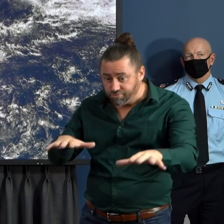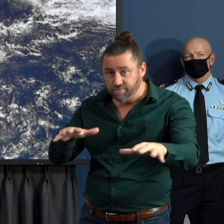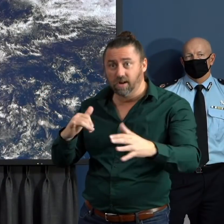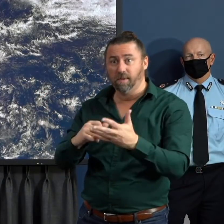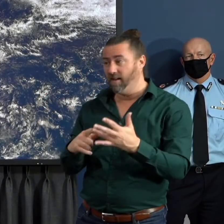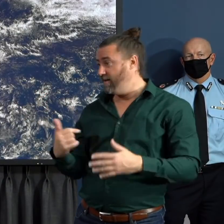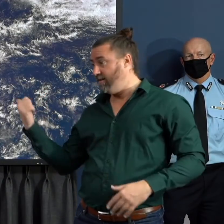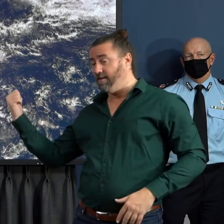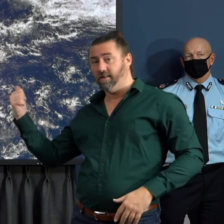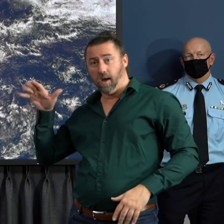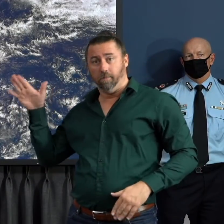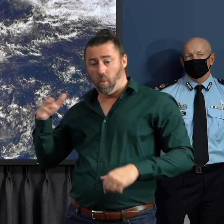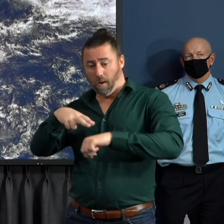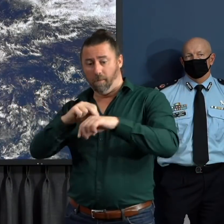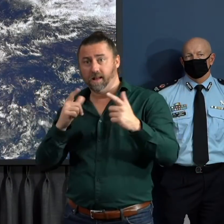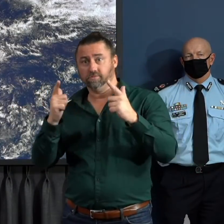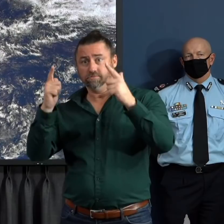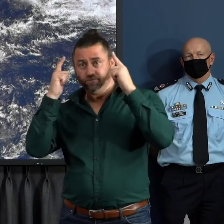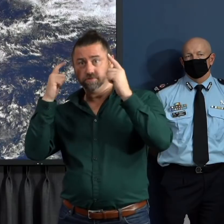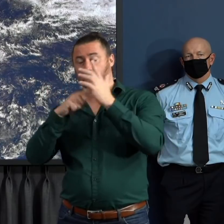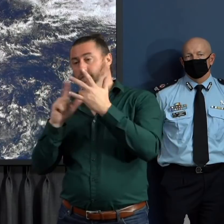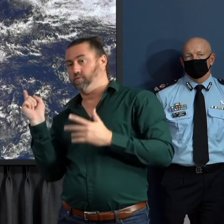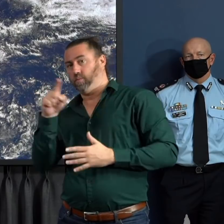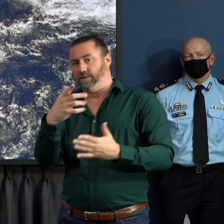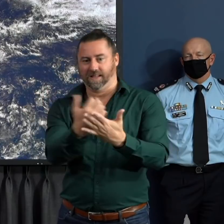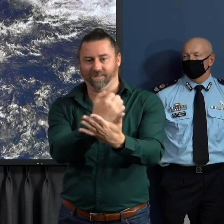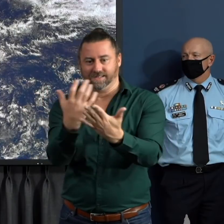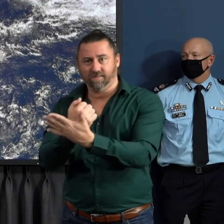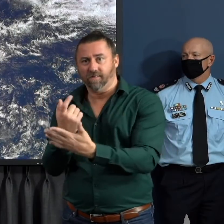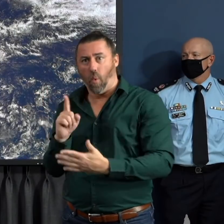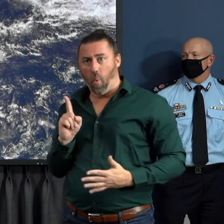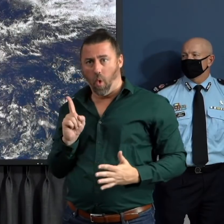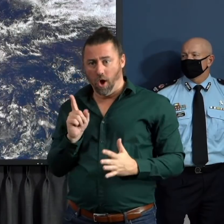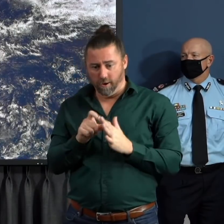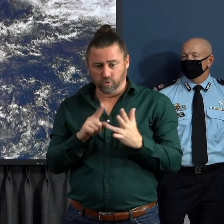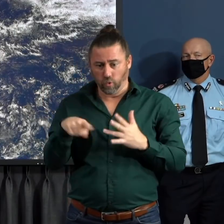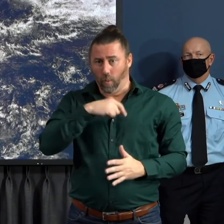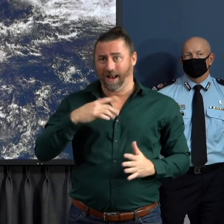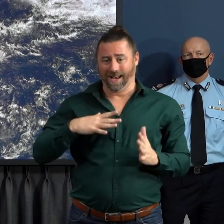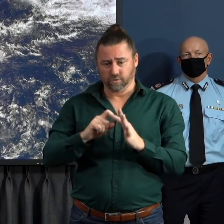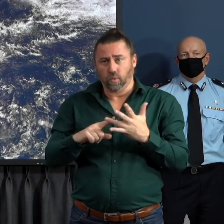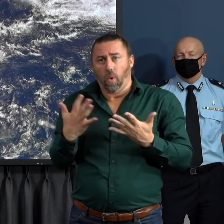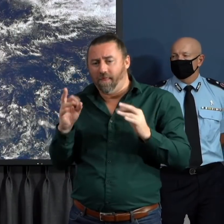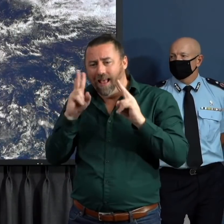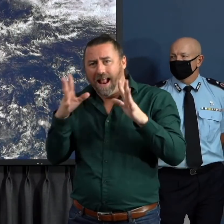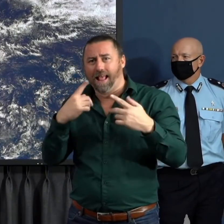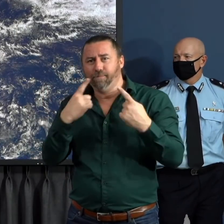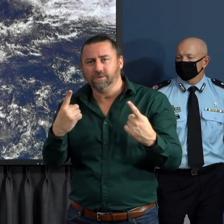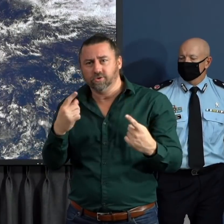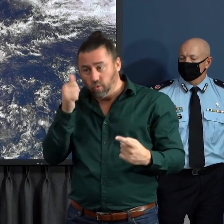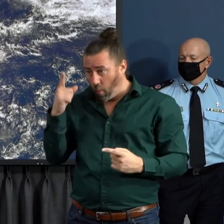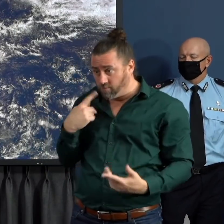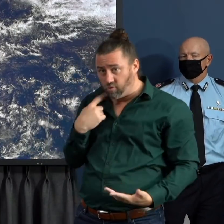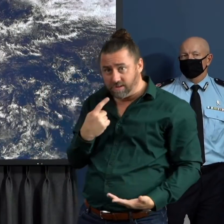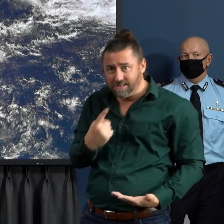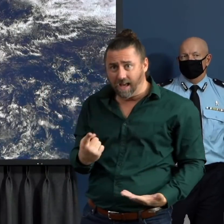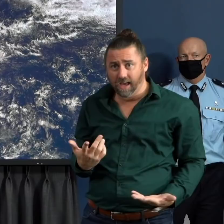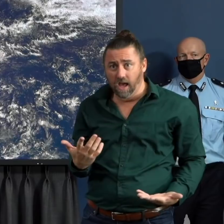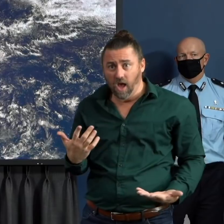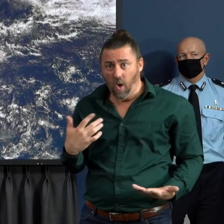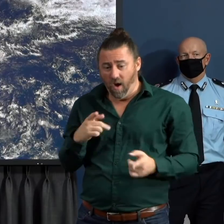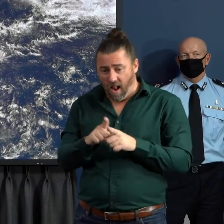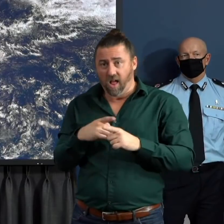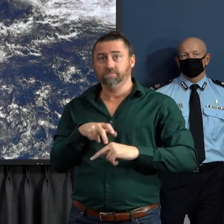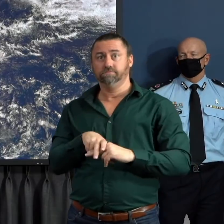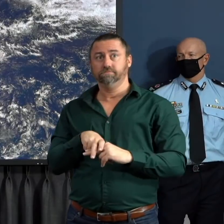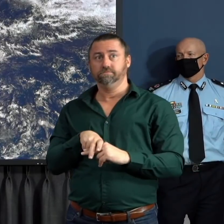the then the Queensland Police are all having to rescue us. What are we doing? We're not getting a clear message. Can you see what I'm saying? Like, we're sitting